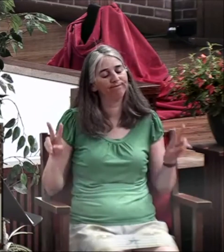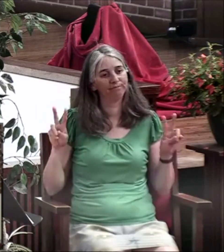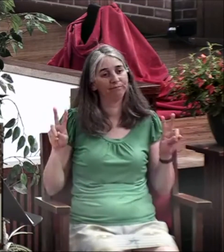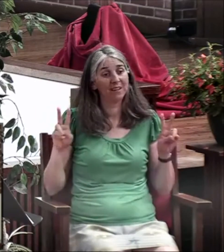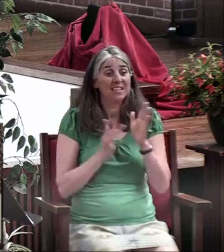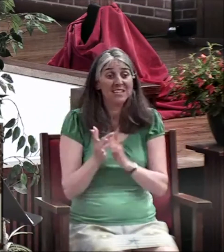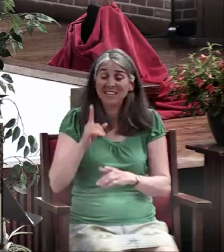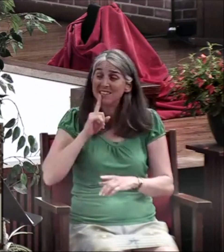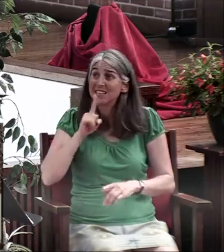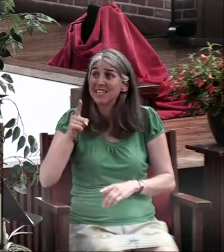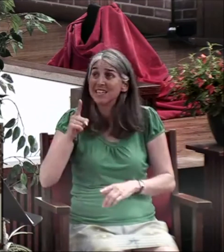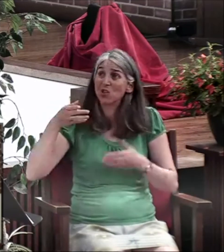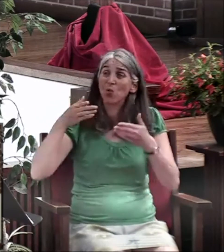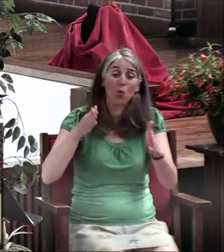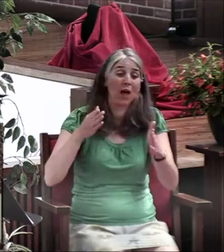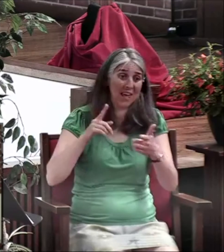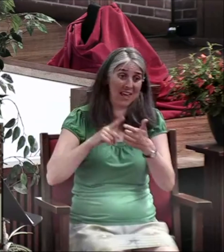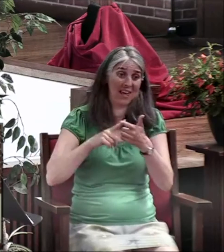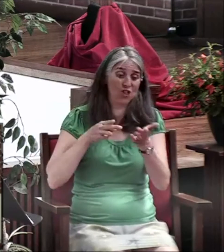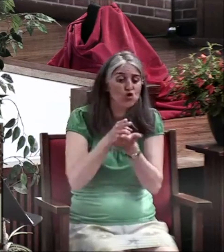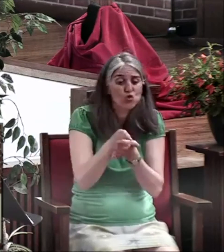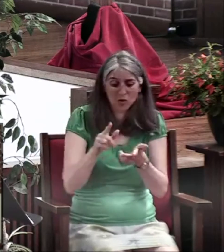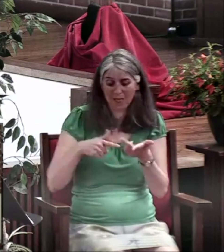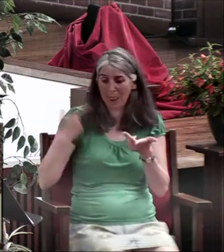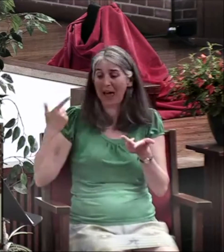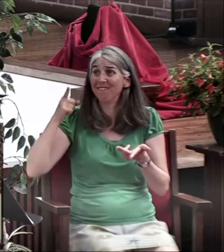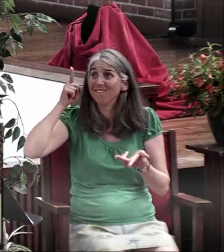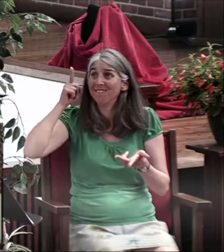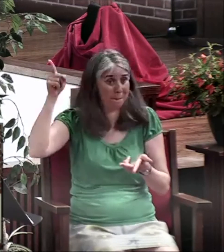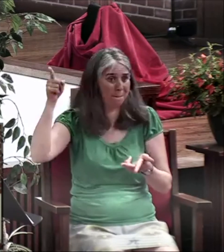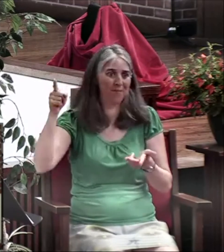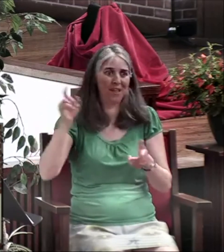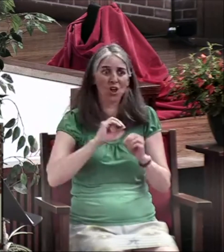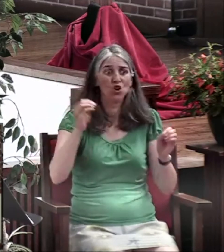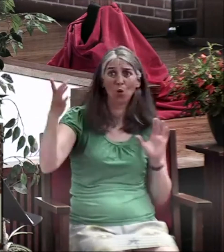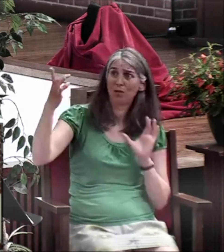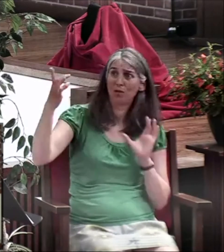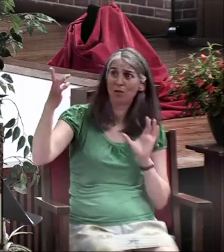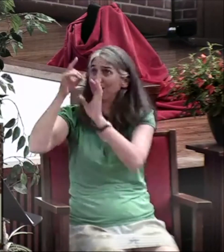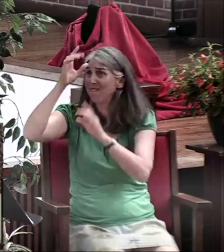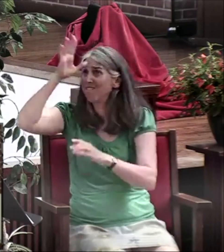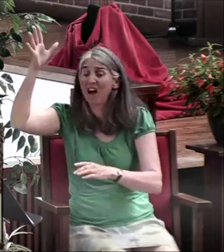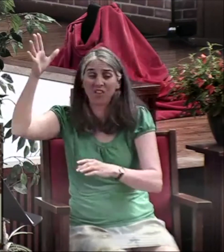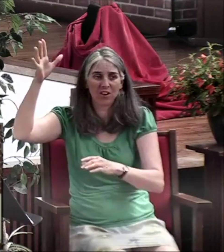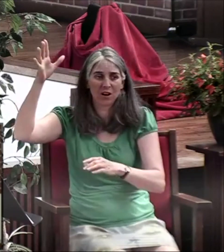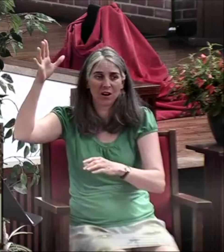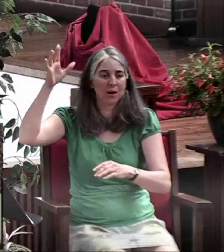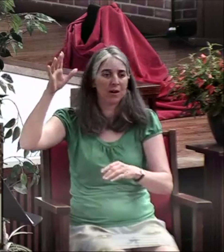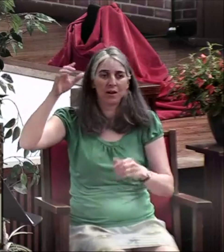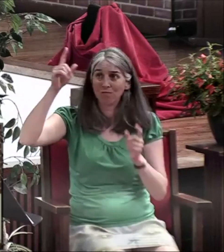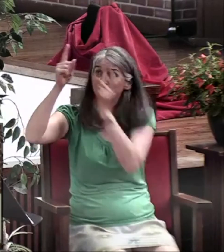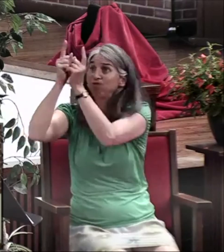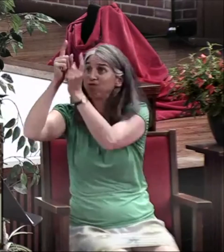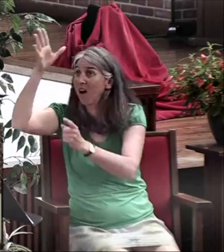Jesus is the way, the truth, and the life. No one comes to the Father except through me. And if you really knew me, you would know